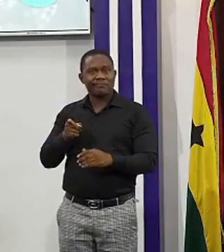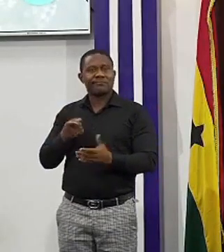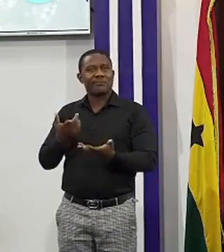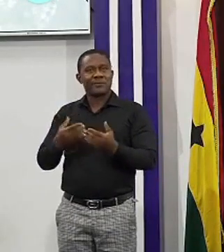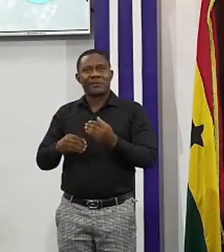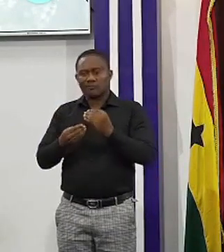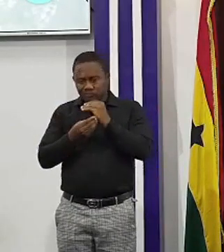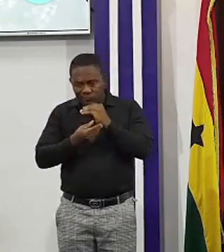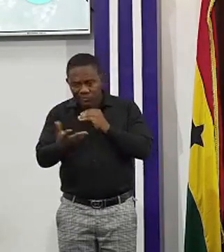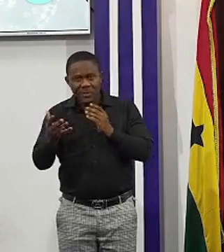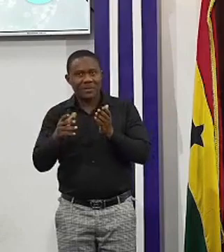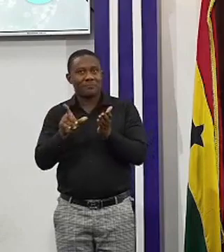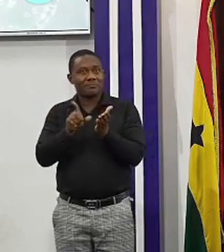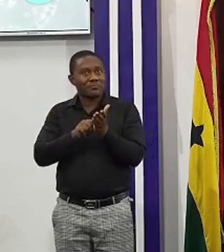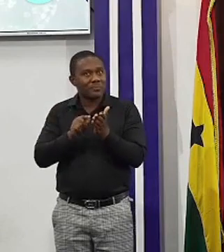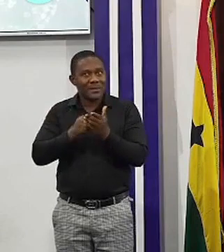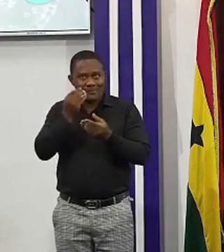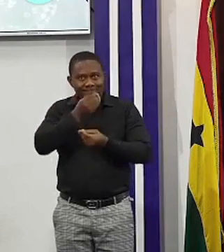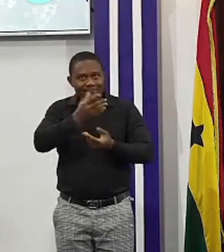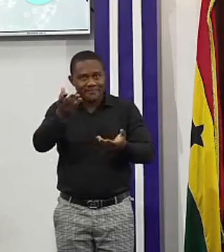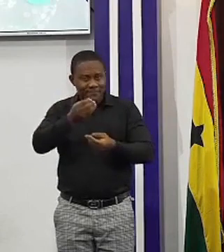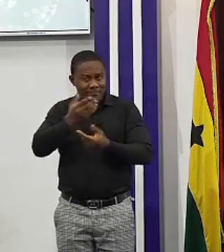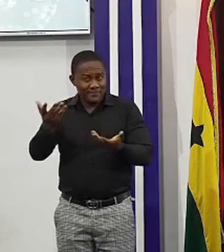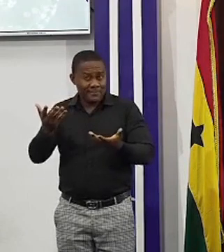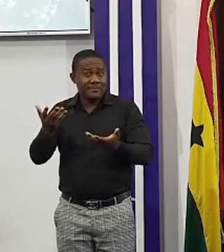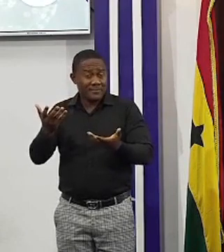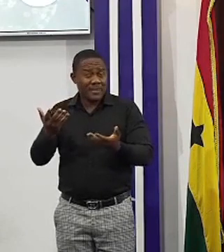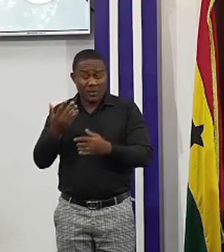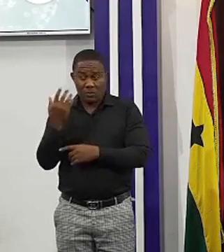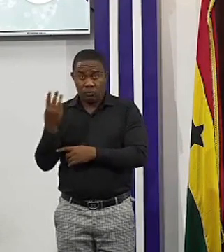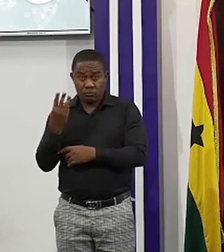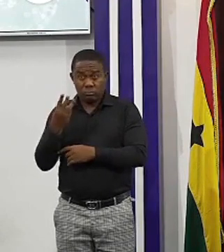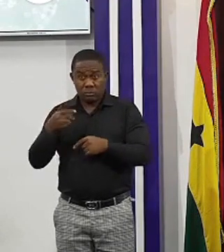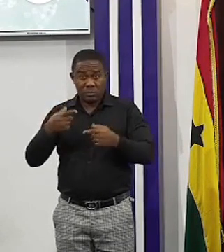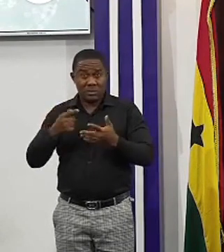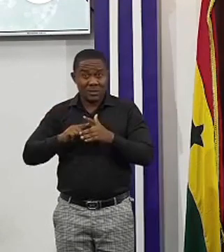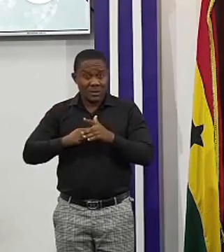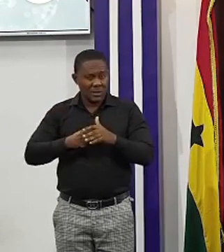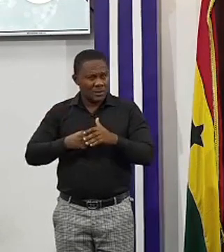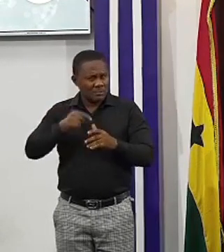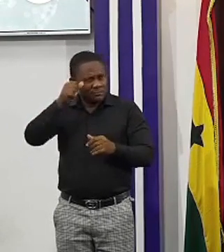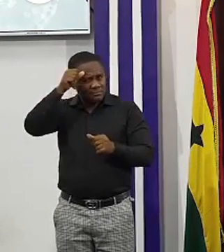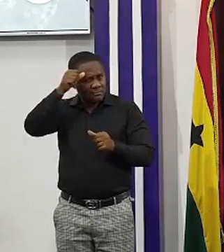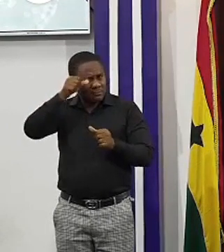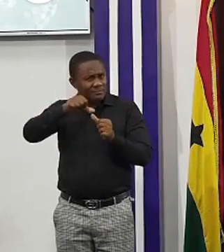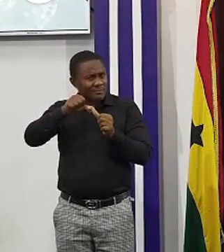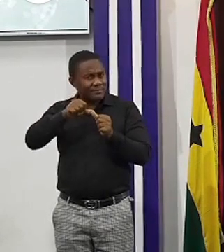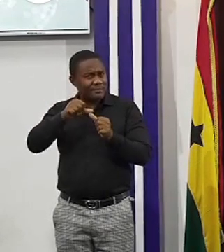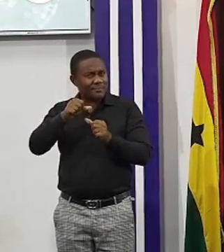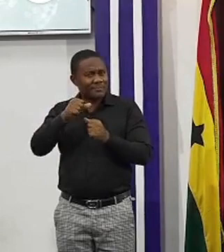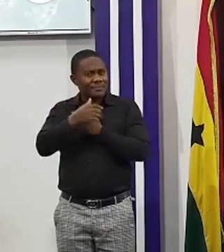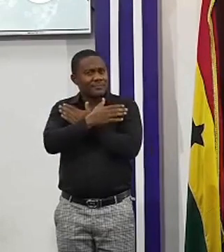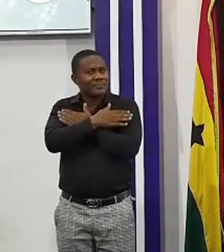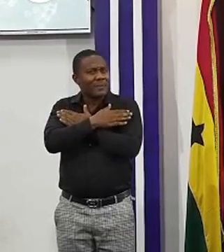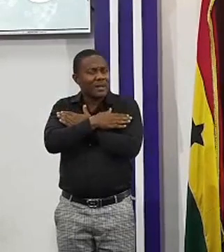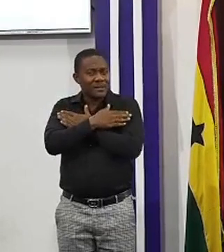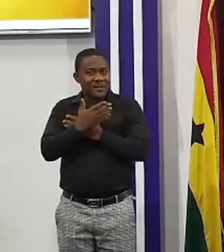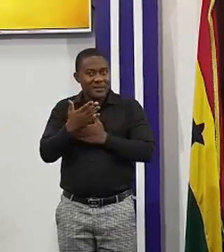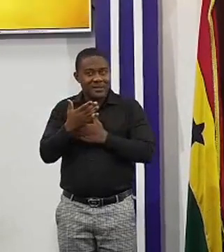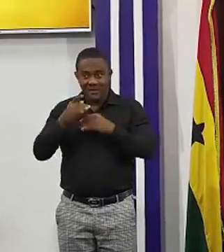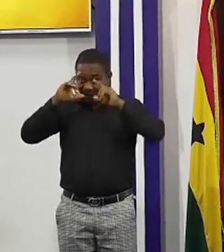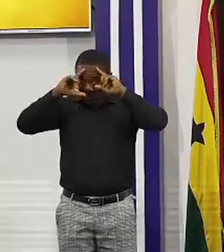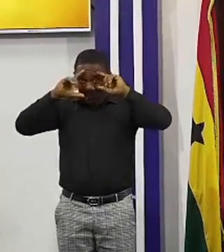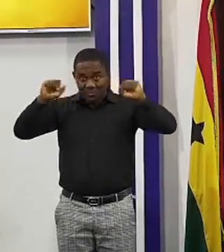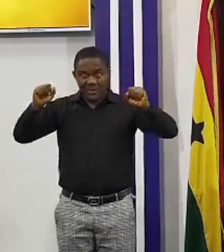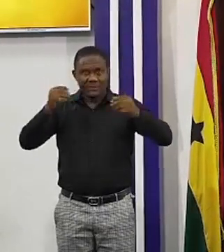we're starting this week on Wednesday. I think on Sunday night, His Excellency the President gave us